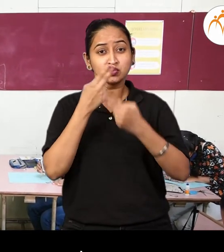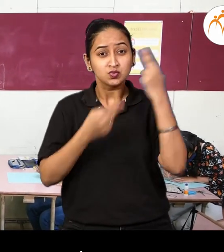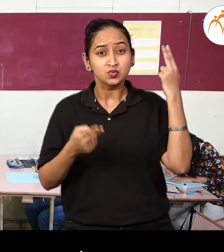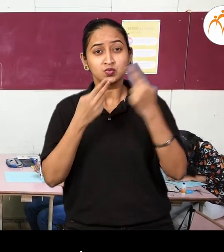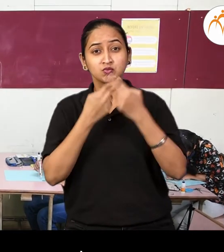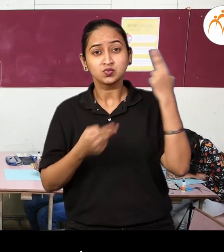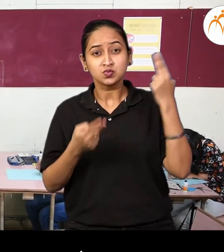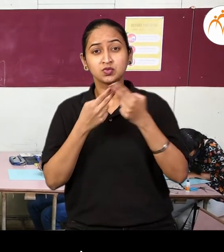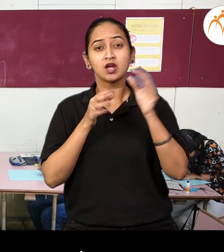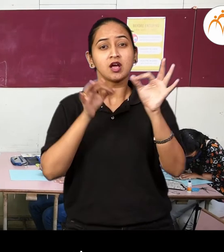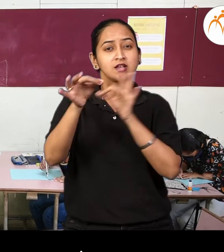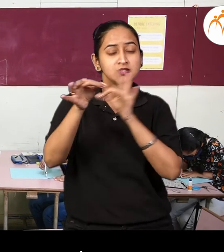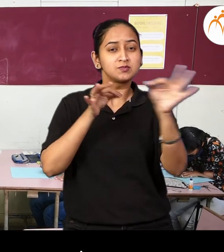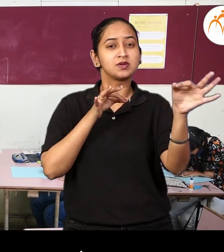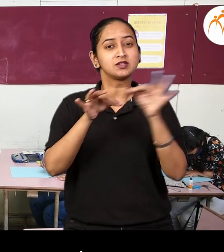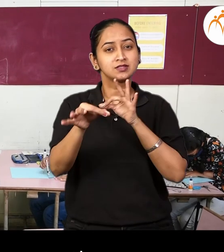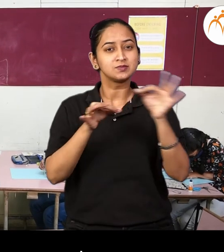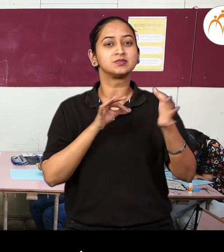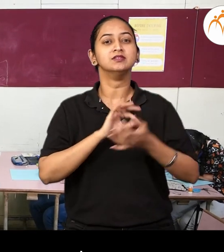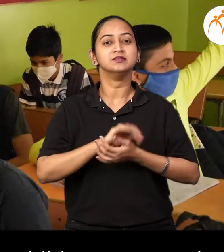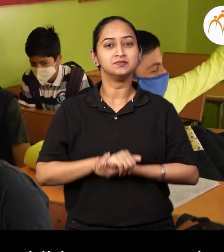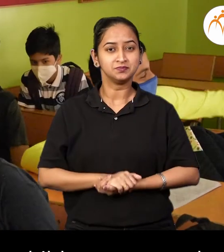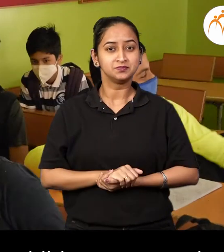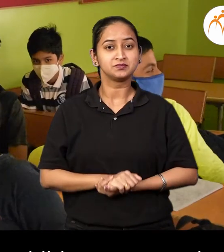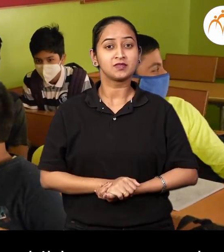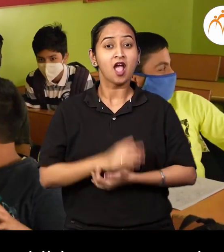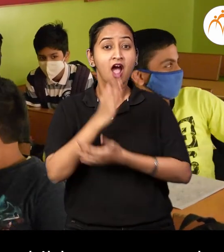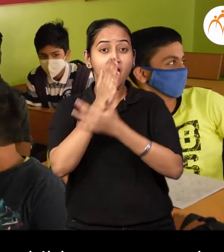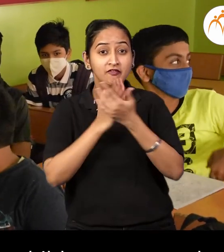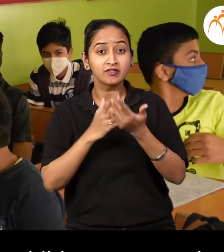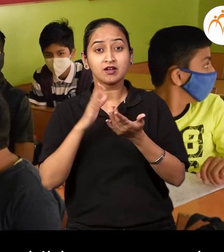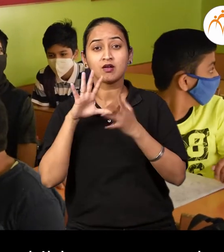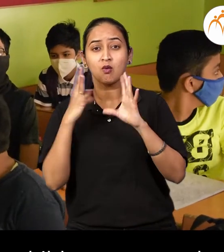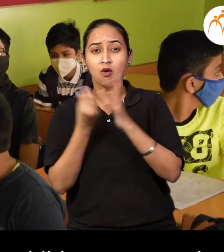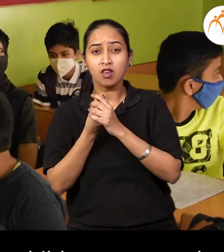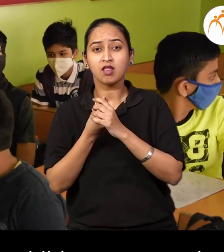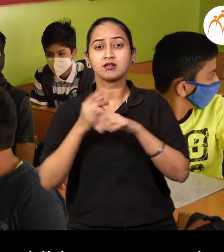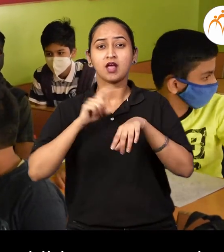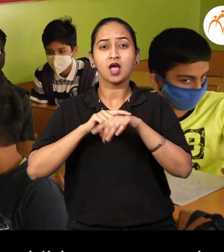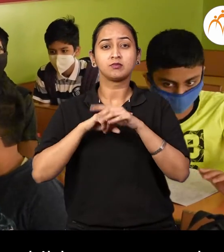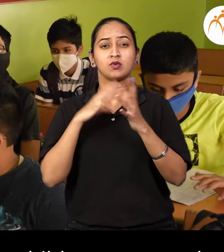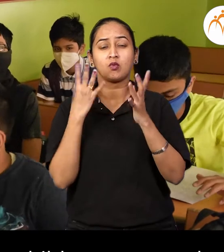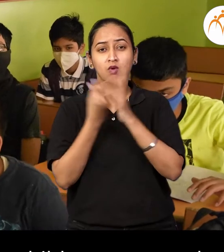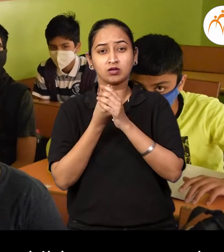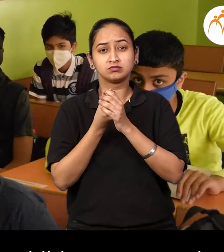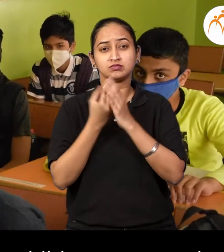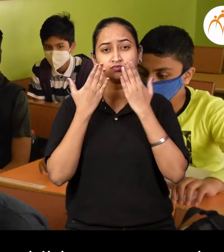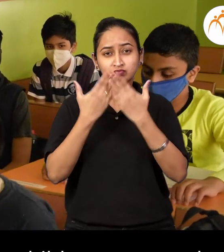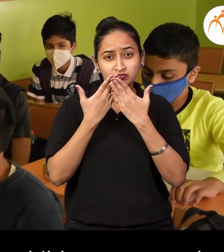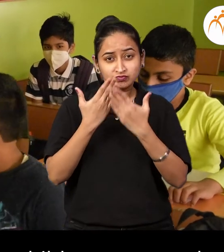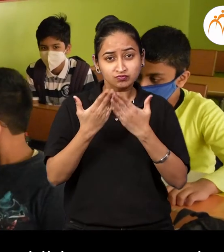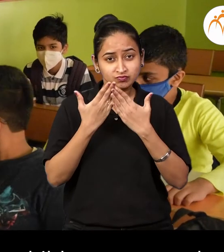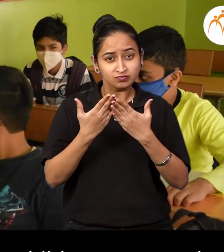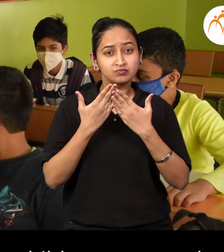explains more to them. The remaining time, all the children are